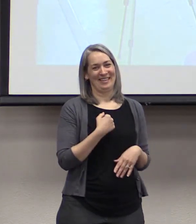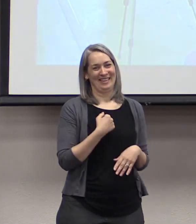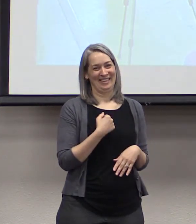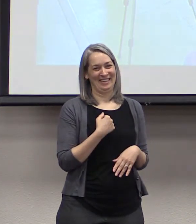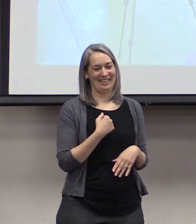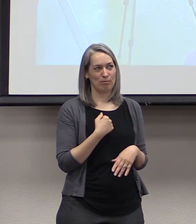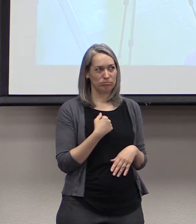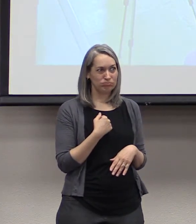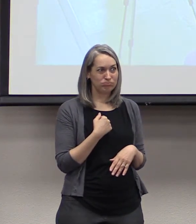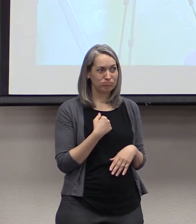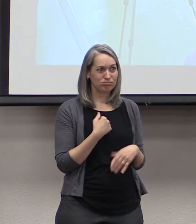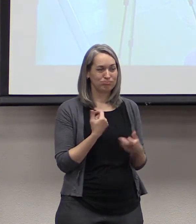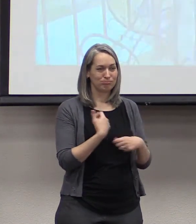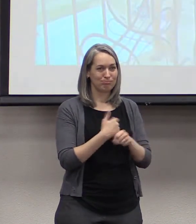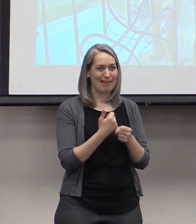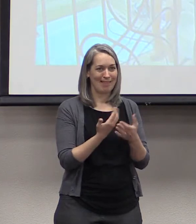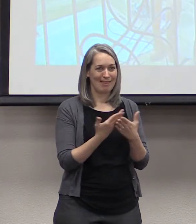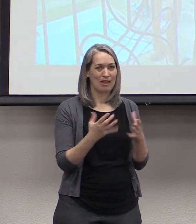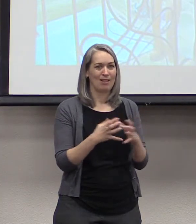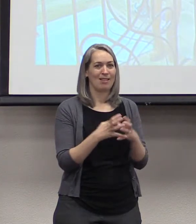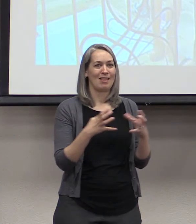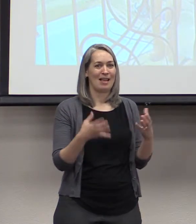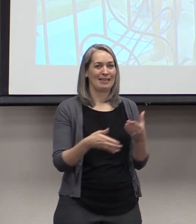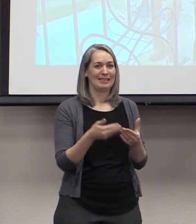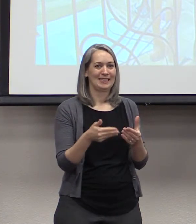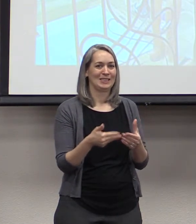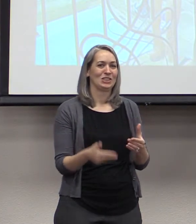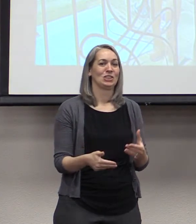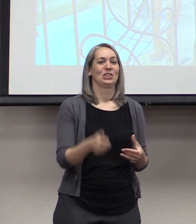It made things so much easier.